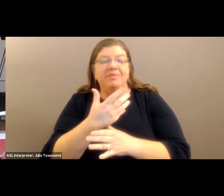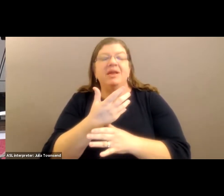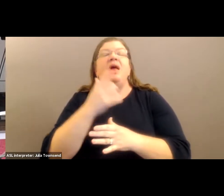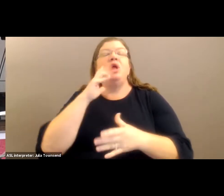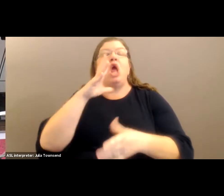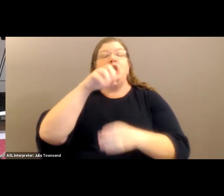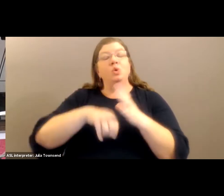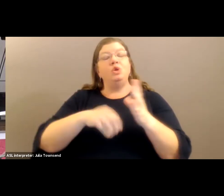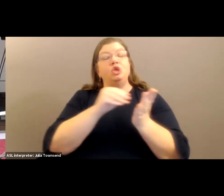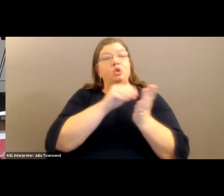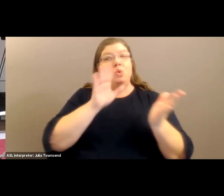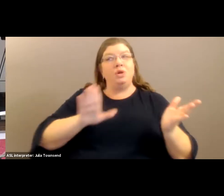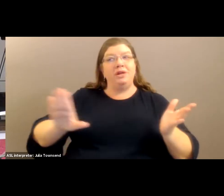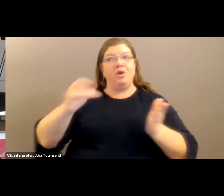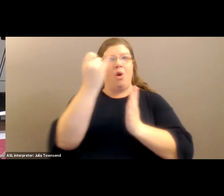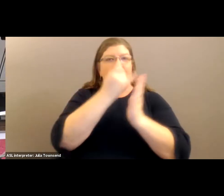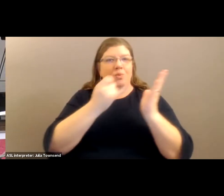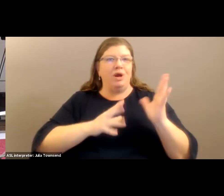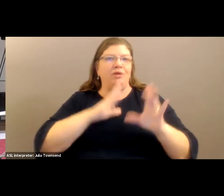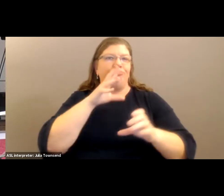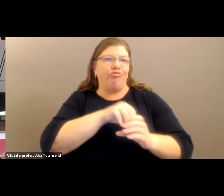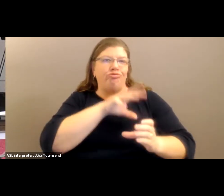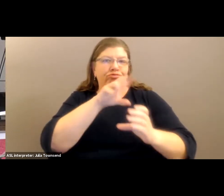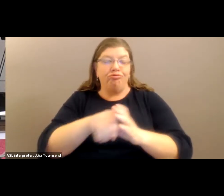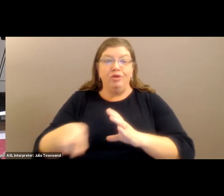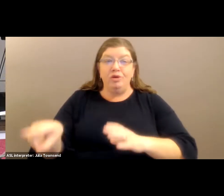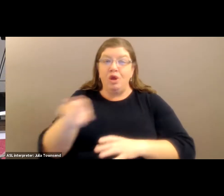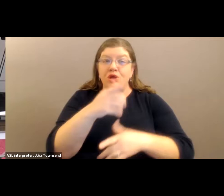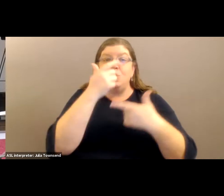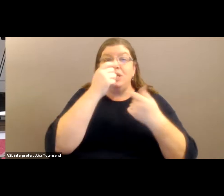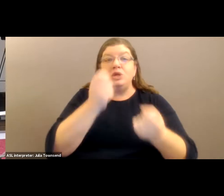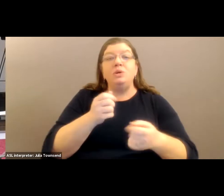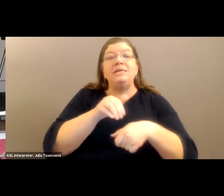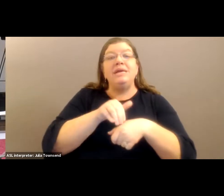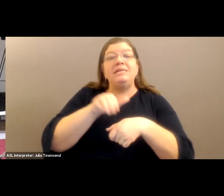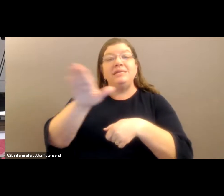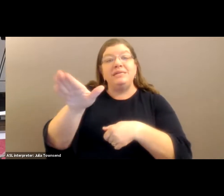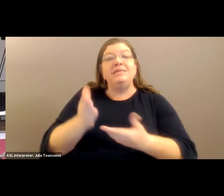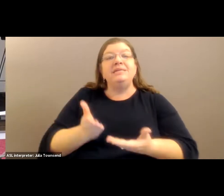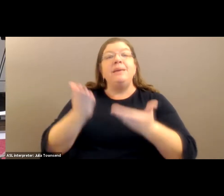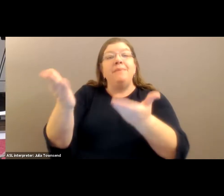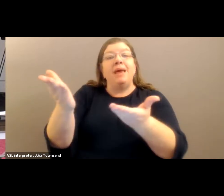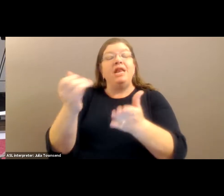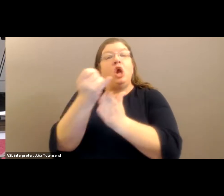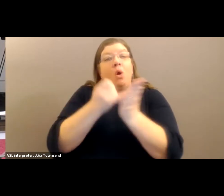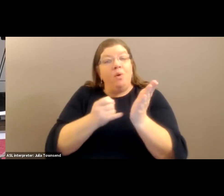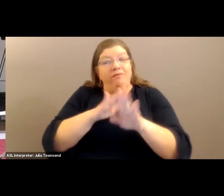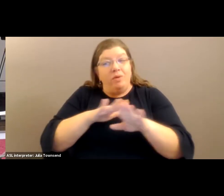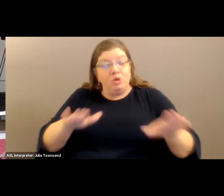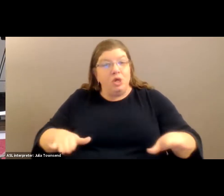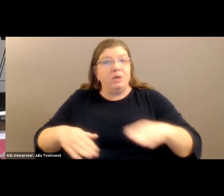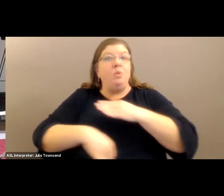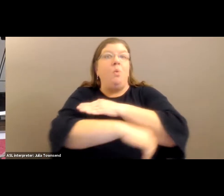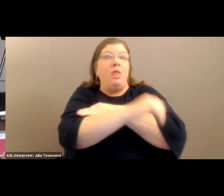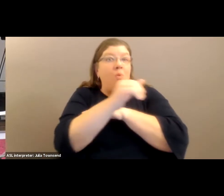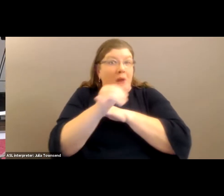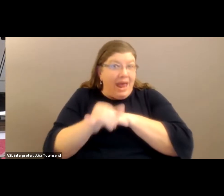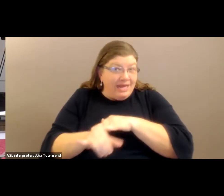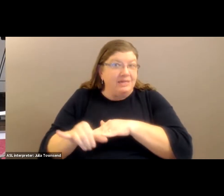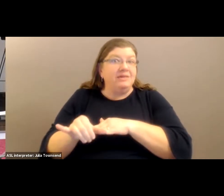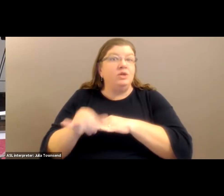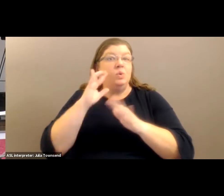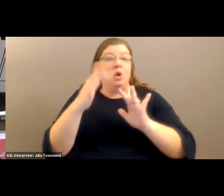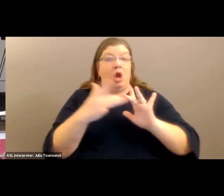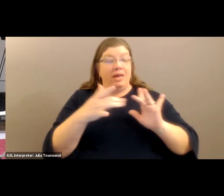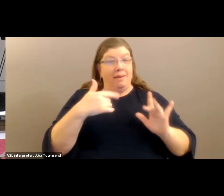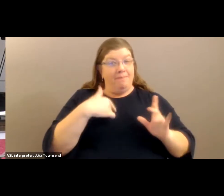artwork. So I want to invite anyone who's interested in submitting artwork from children on whales to either contact me